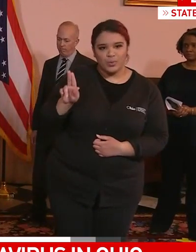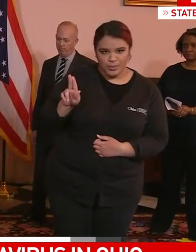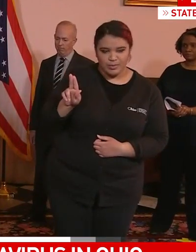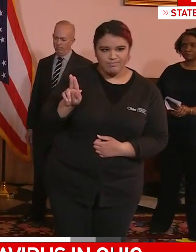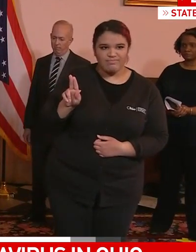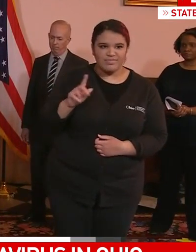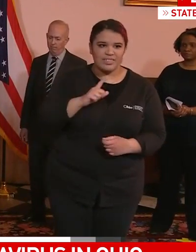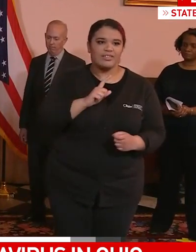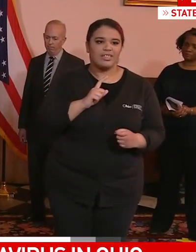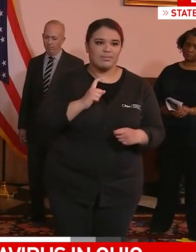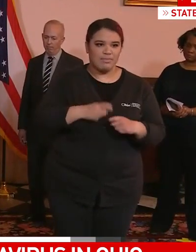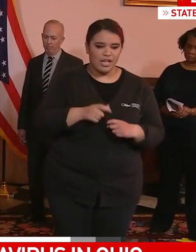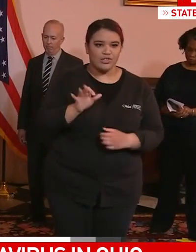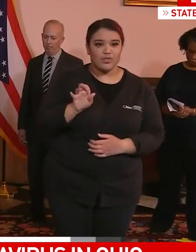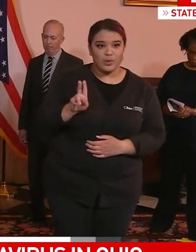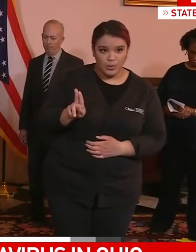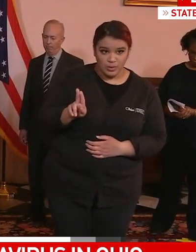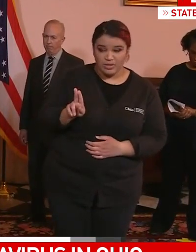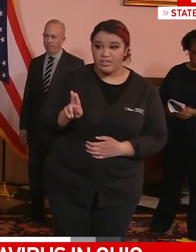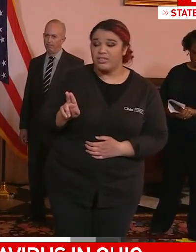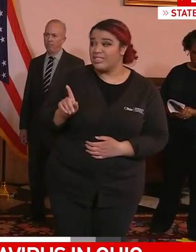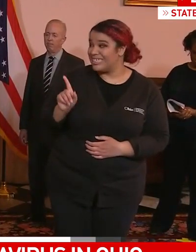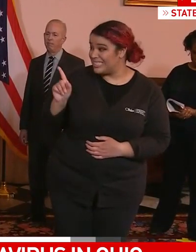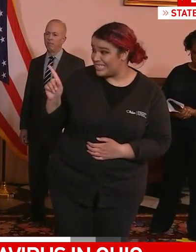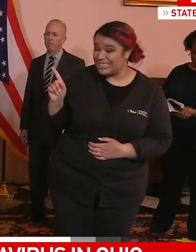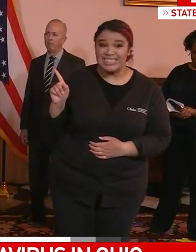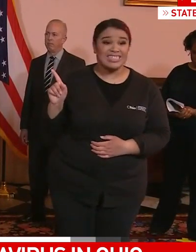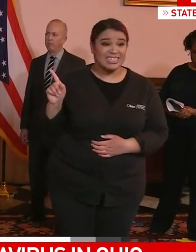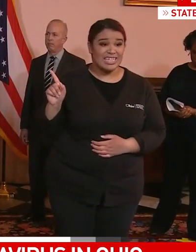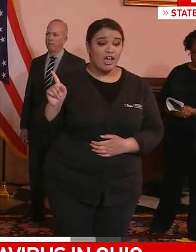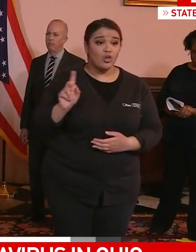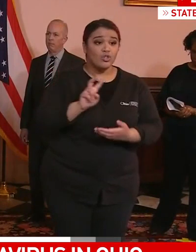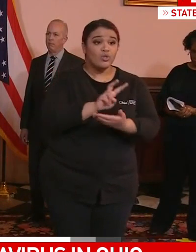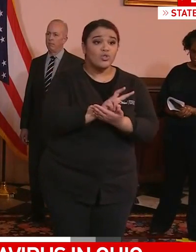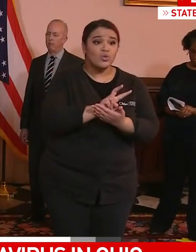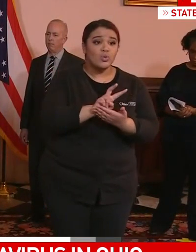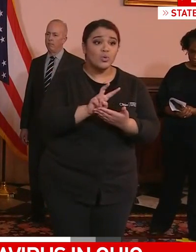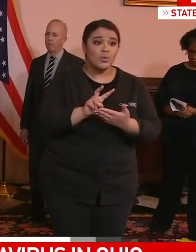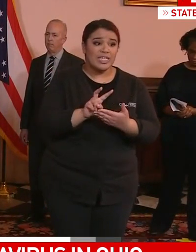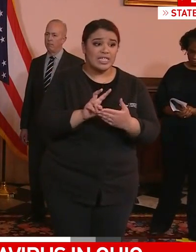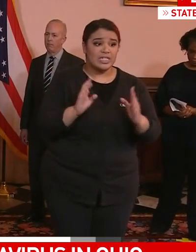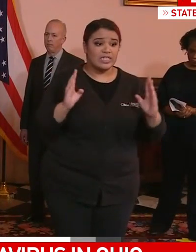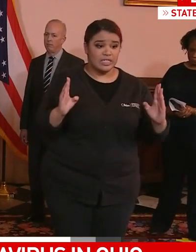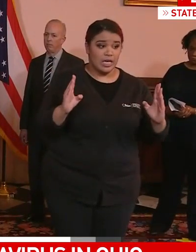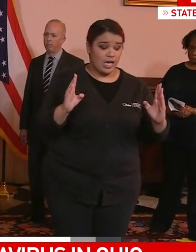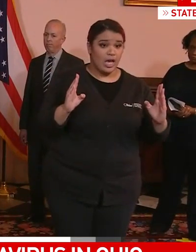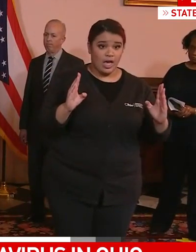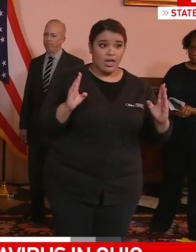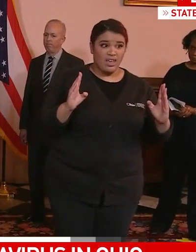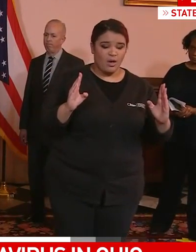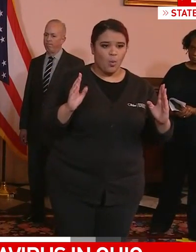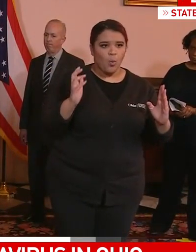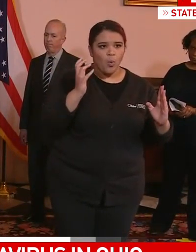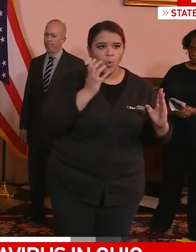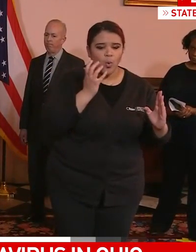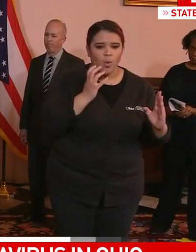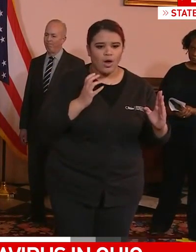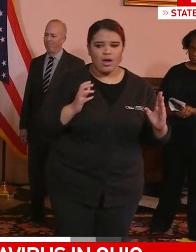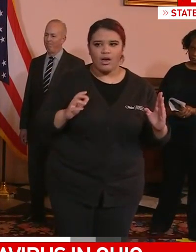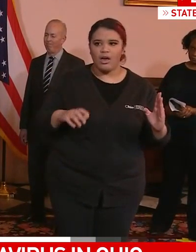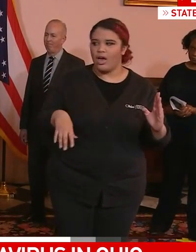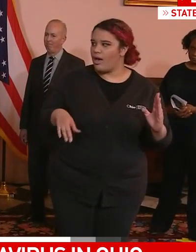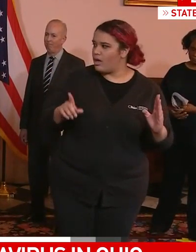weeks and the absolute blessing that we have in the state of Ohio to have these 2 weeks when we see our peers around the